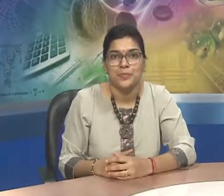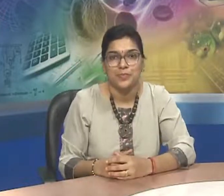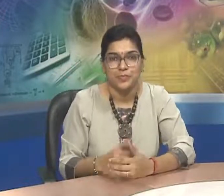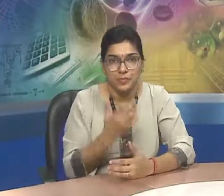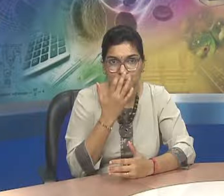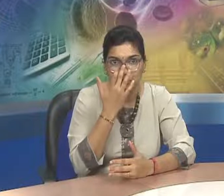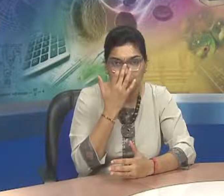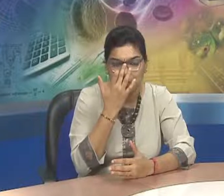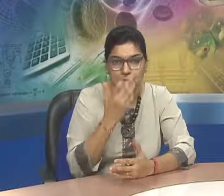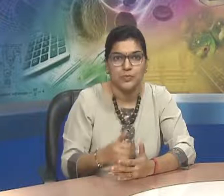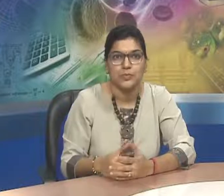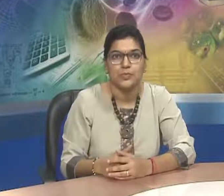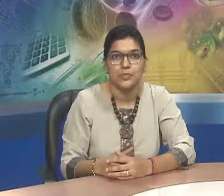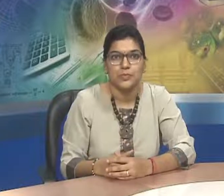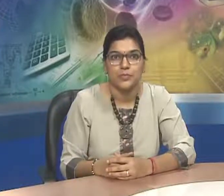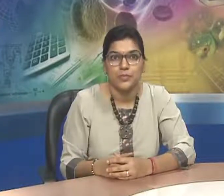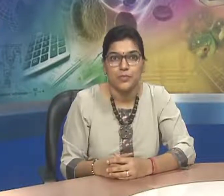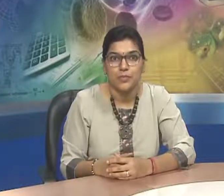to choose the right answer, which is correct.